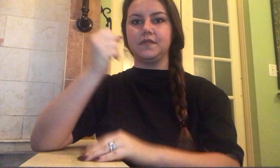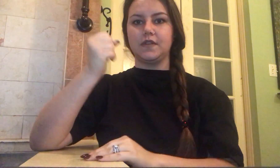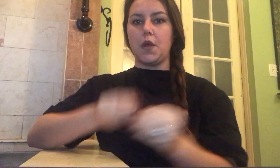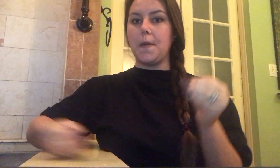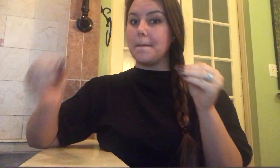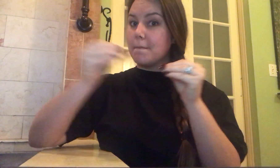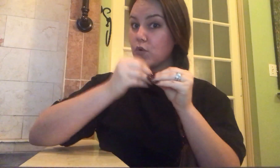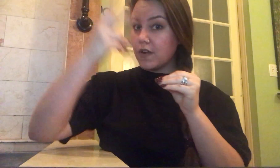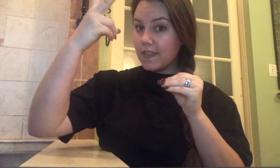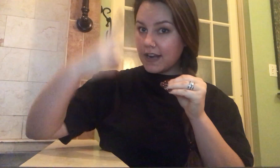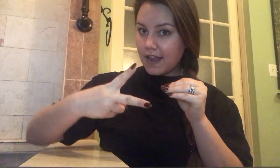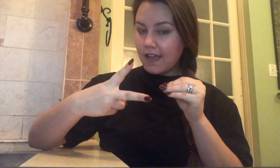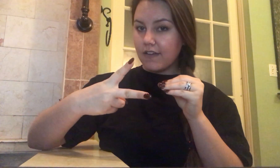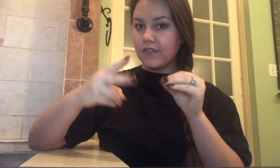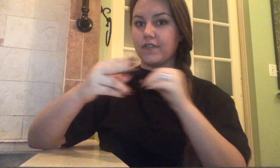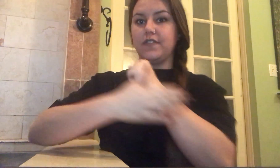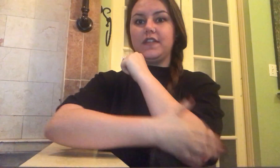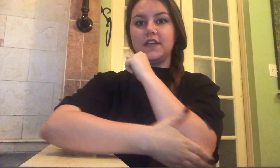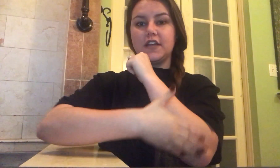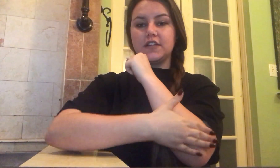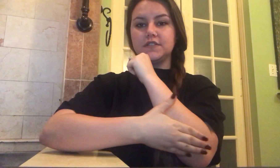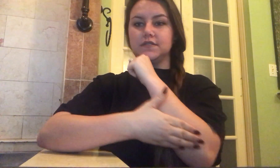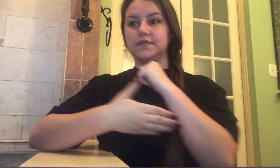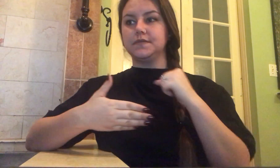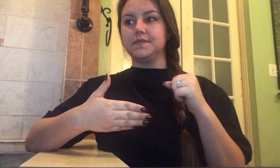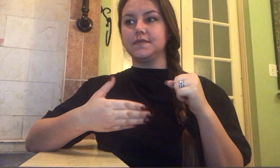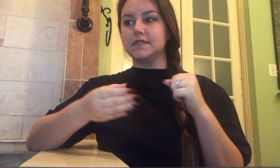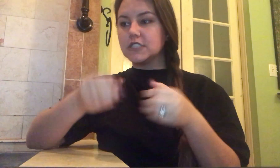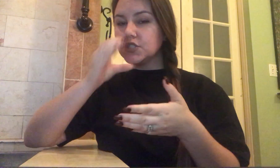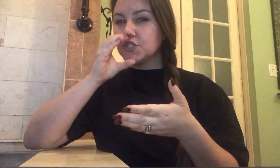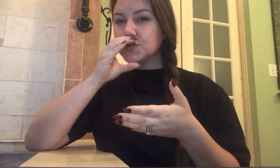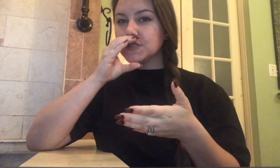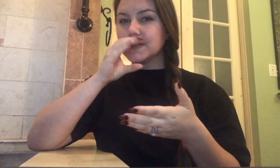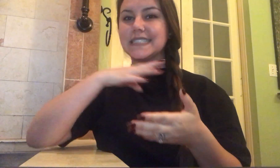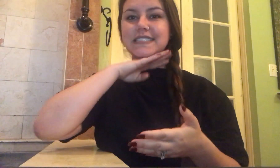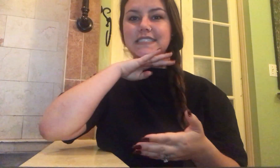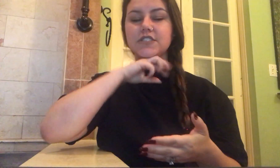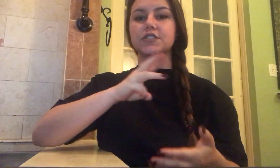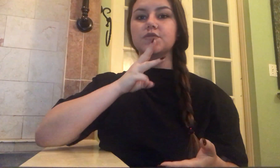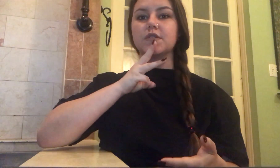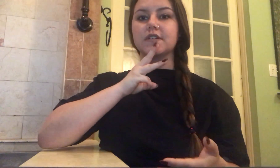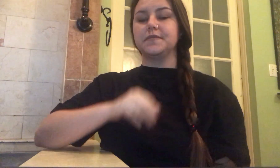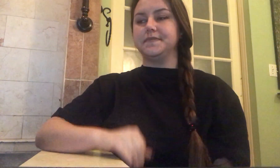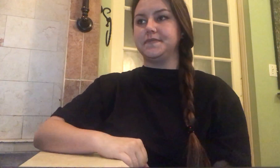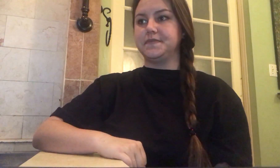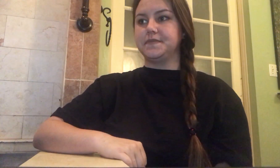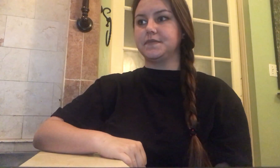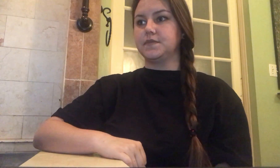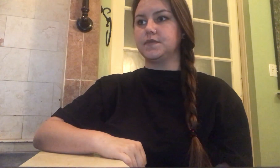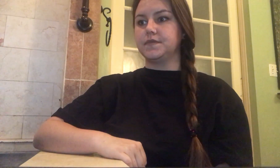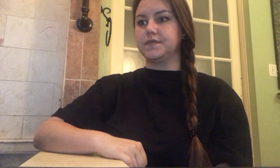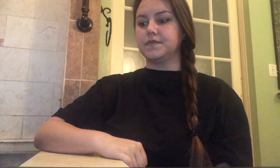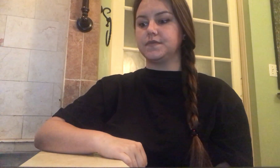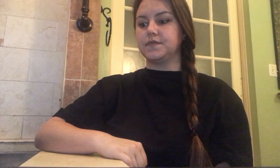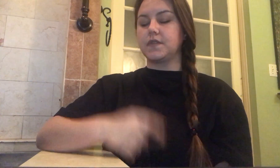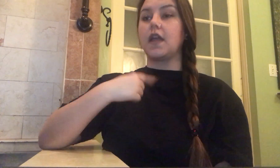wonder people are sick. No wonder, the doctors have their hands full and many years more people to treat if this most basic